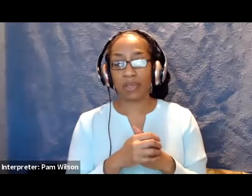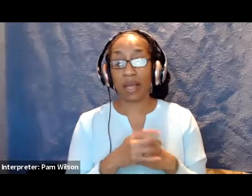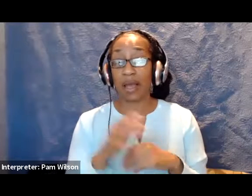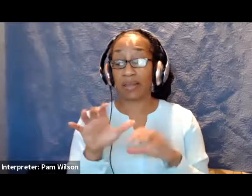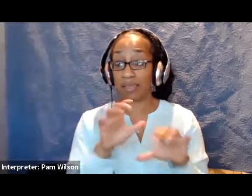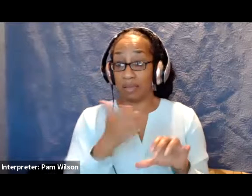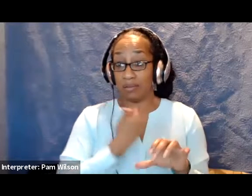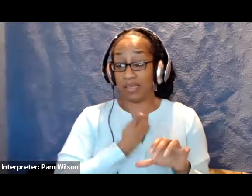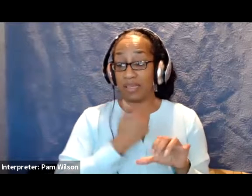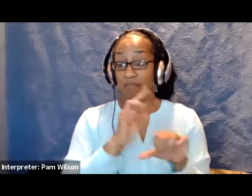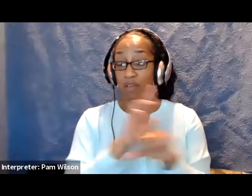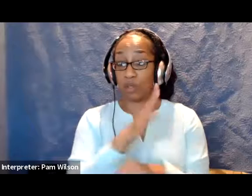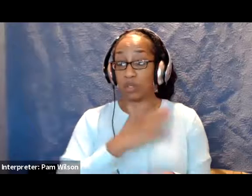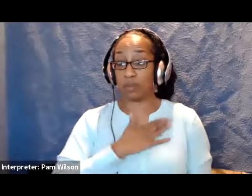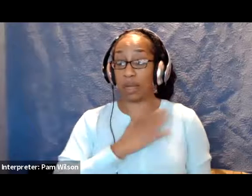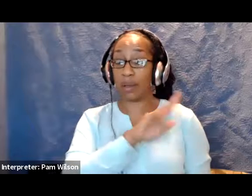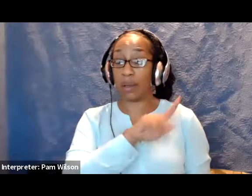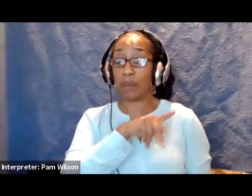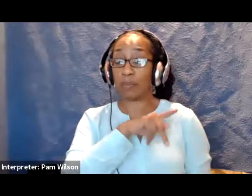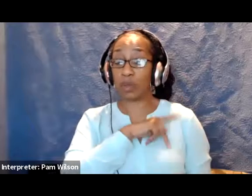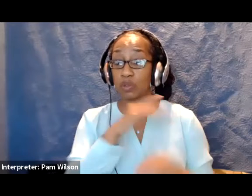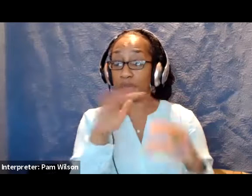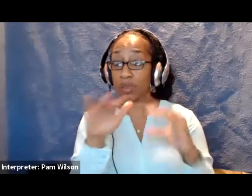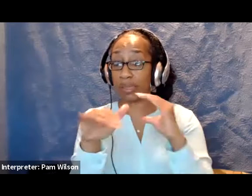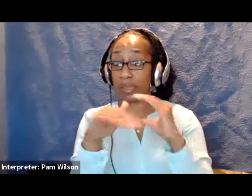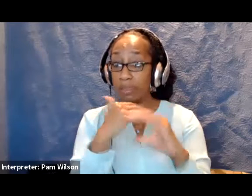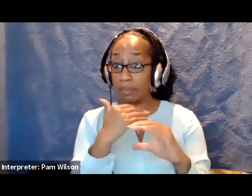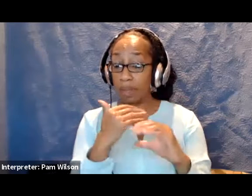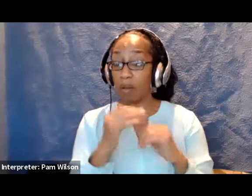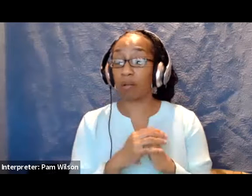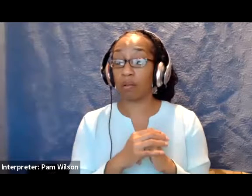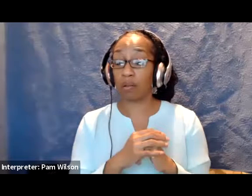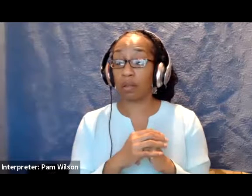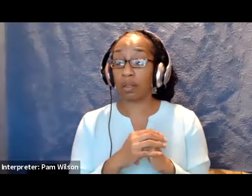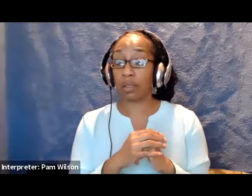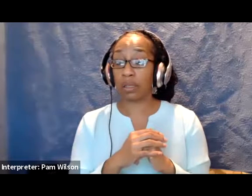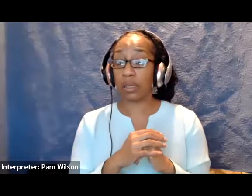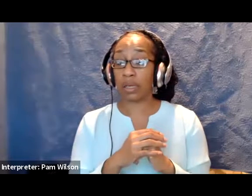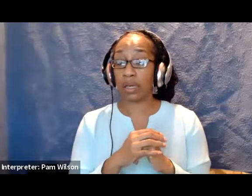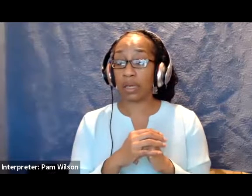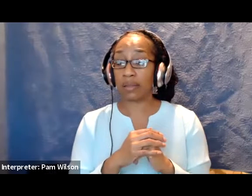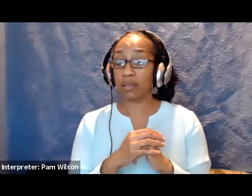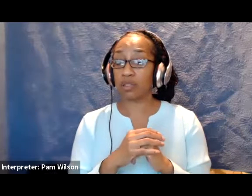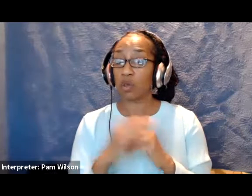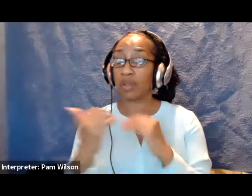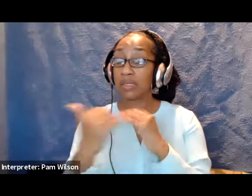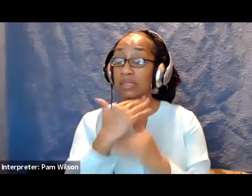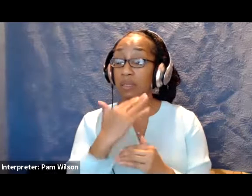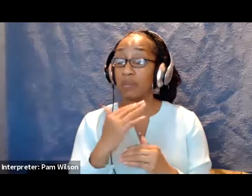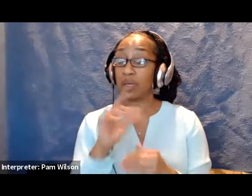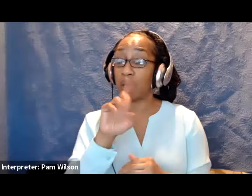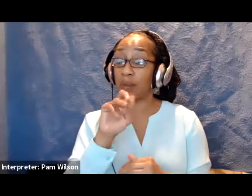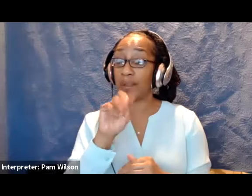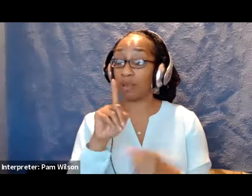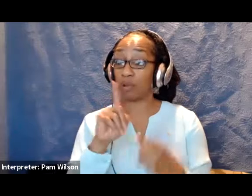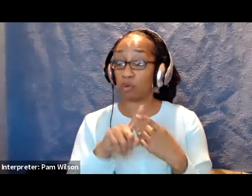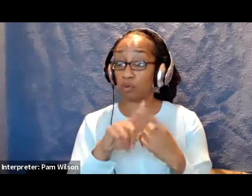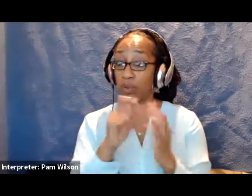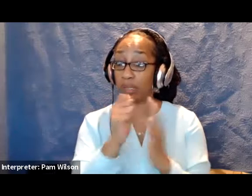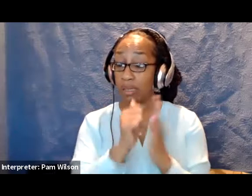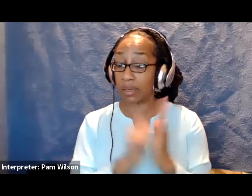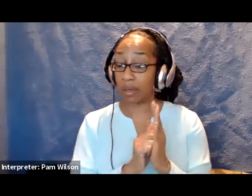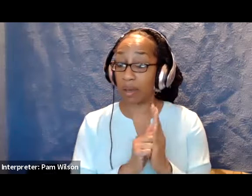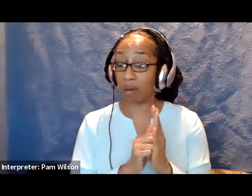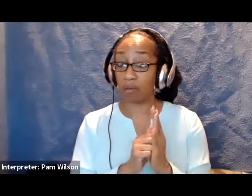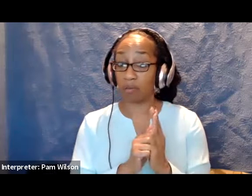used my personal email. They sent me a link to my account. You just